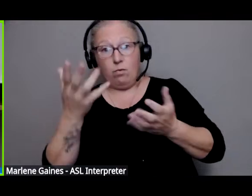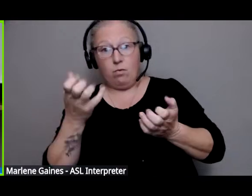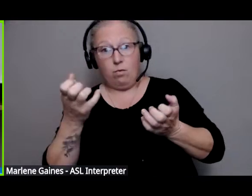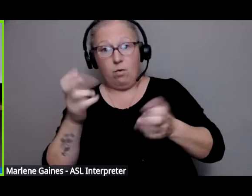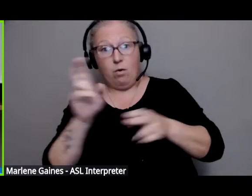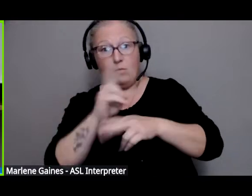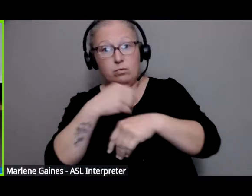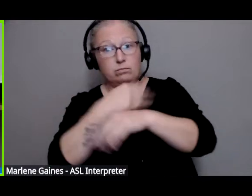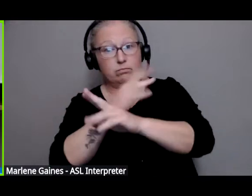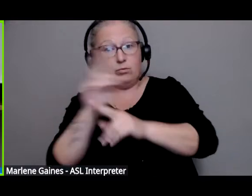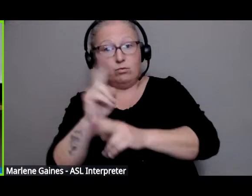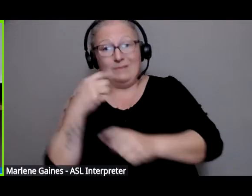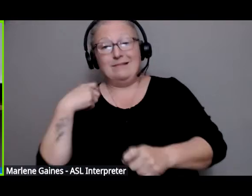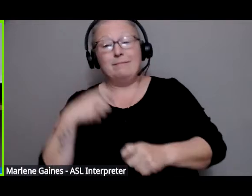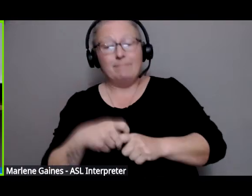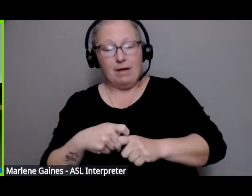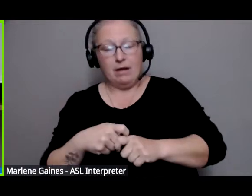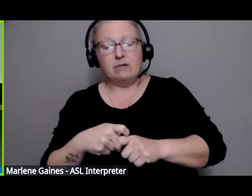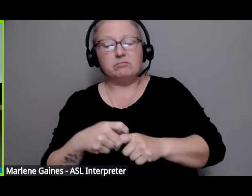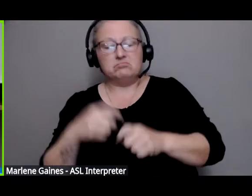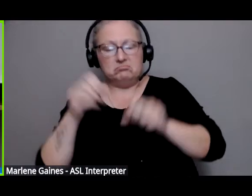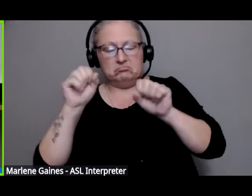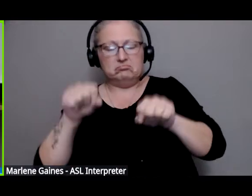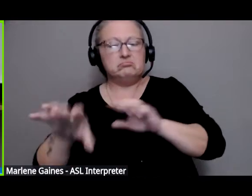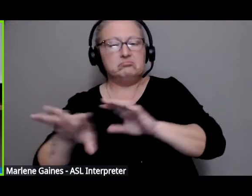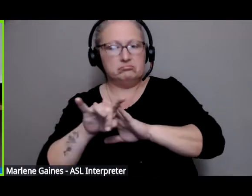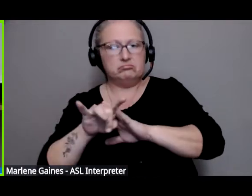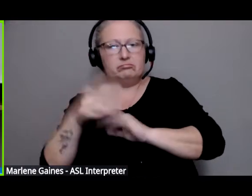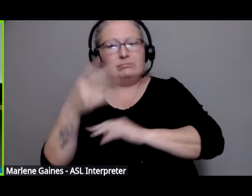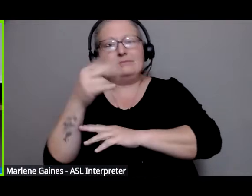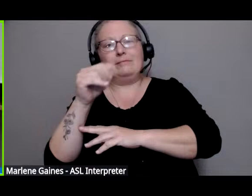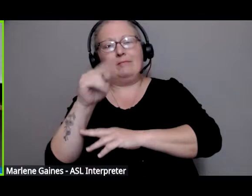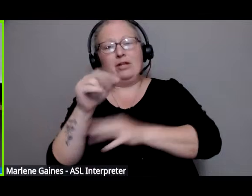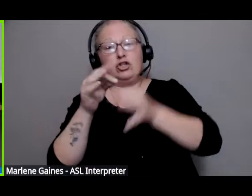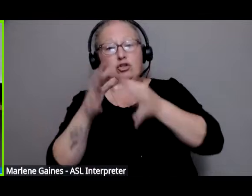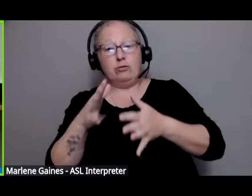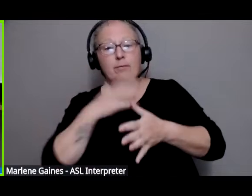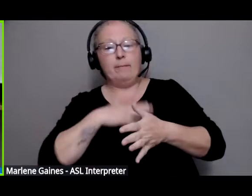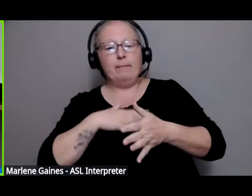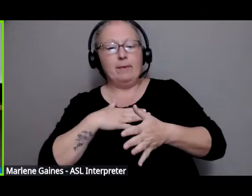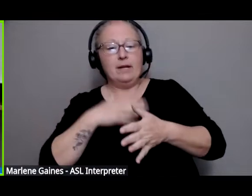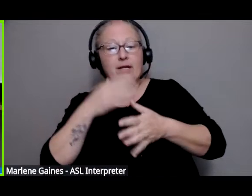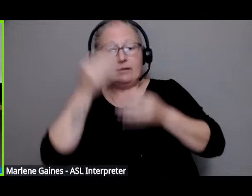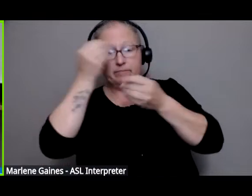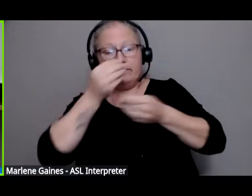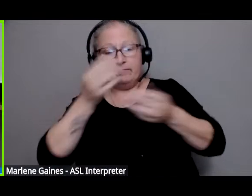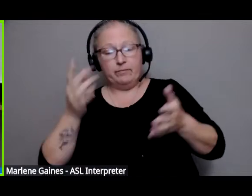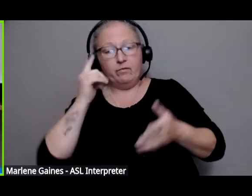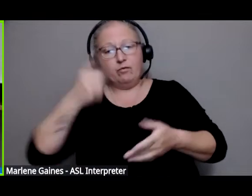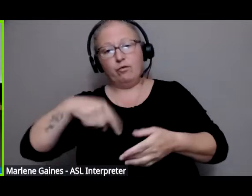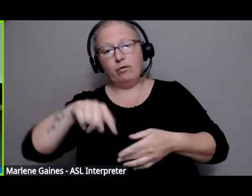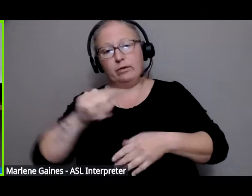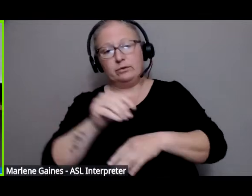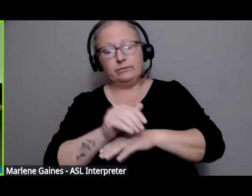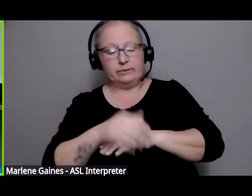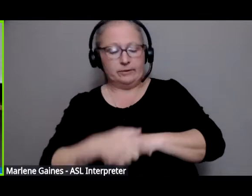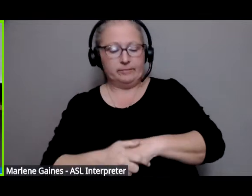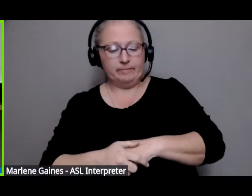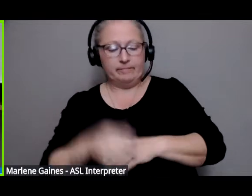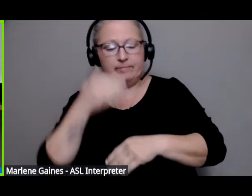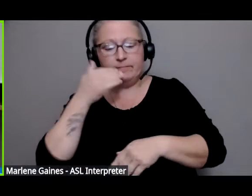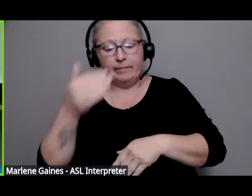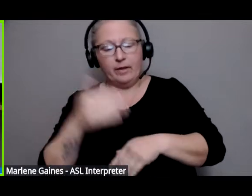in Spanish, that option is available. Hannah Interpreting, would you please communicate that for us this evening? Thank